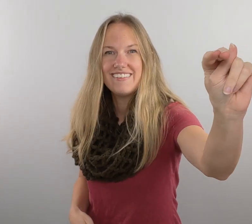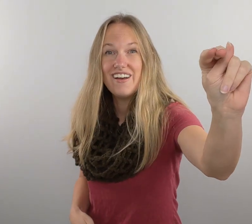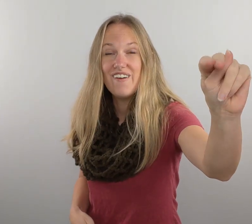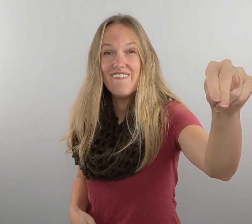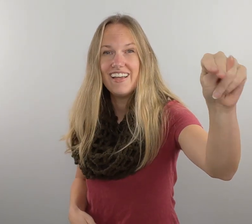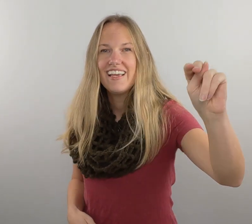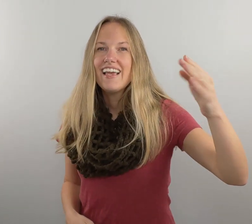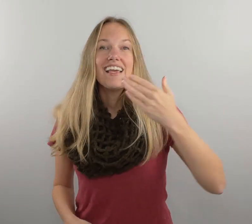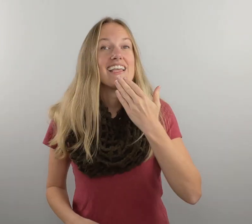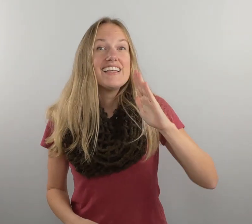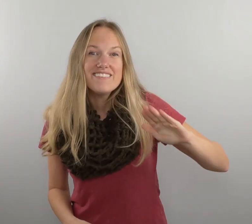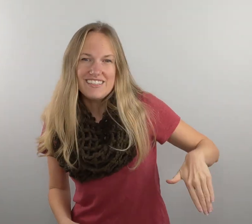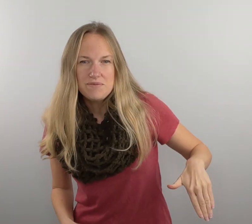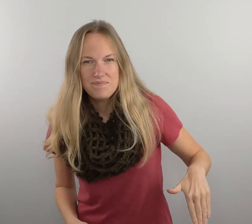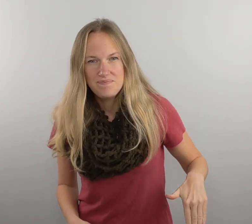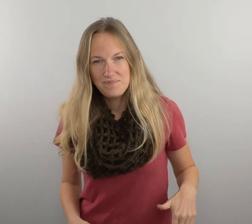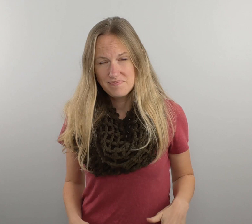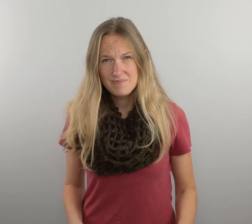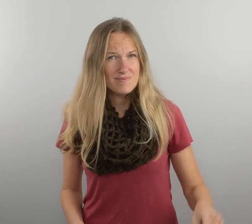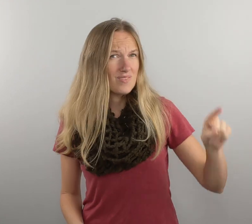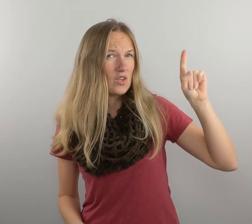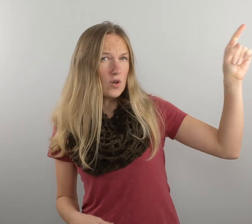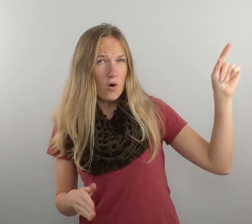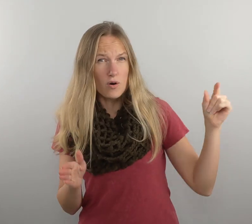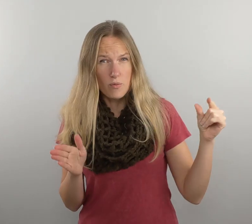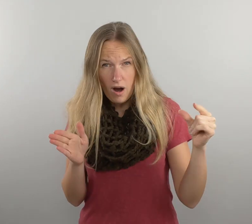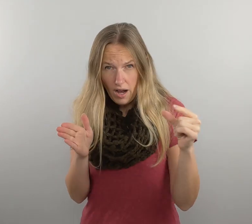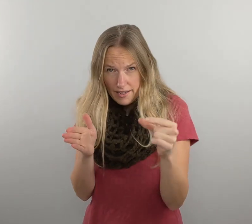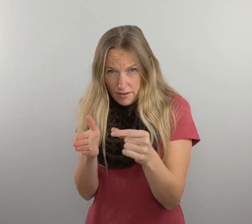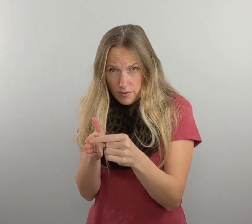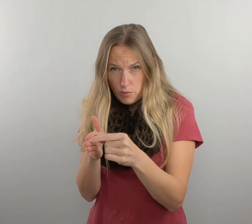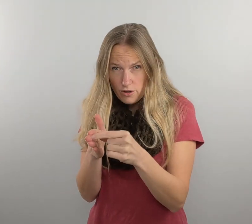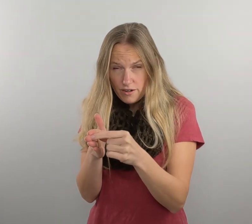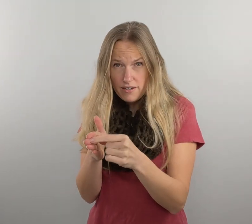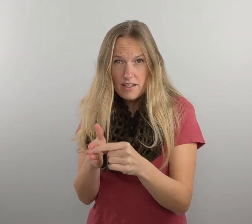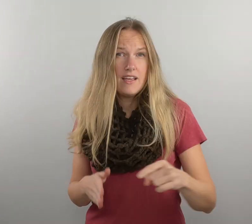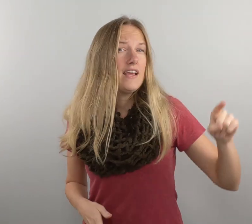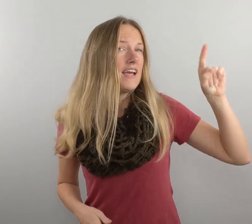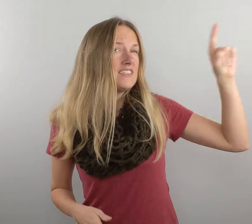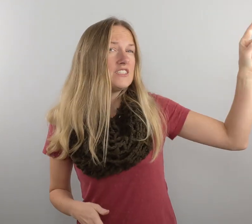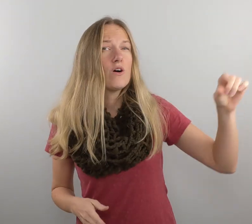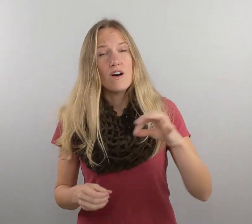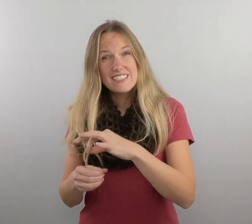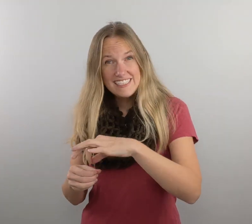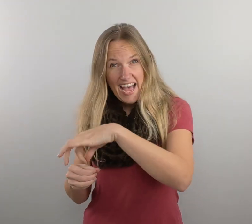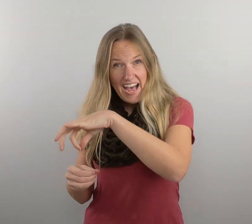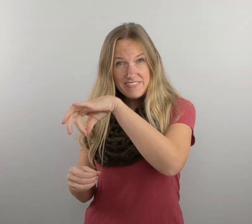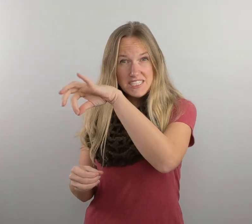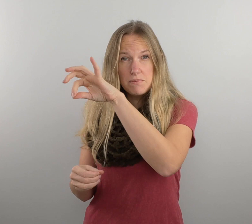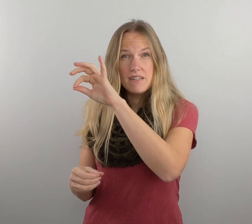no evil. Your rod, word, and your staff,